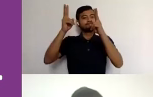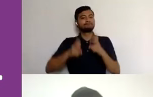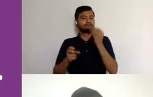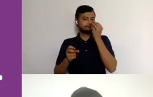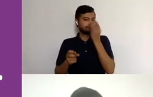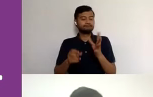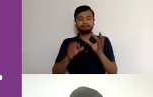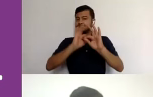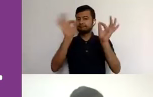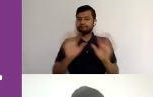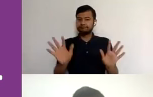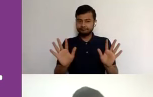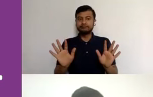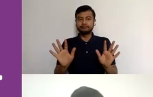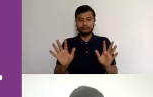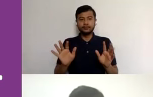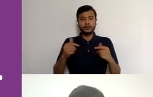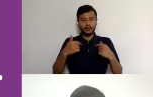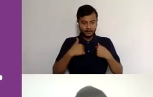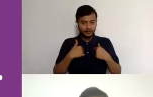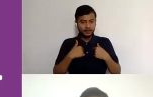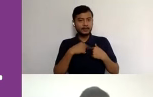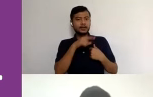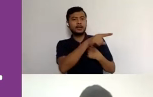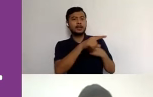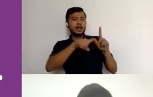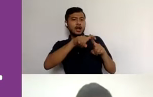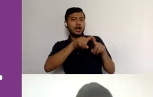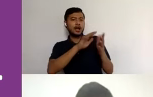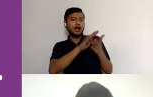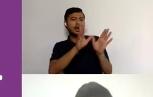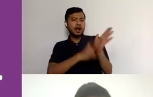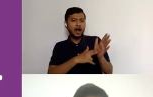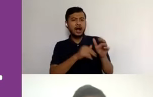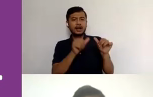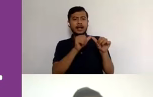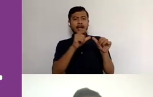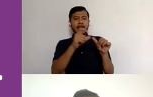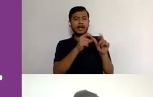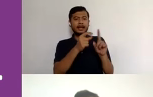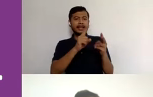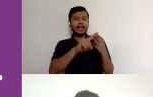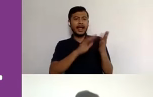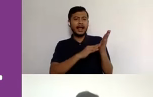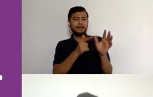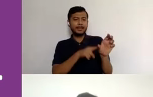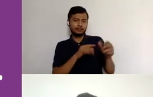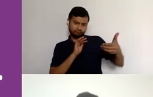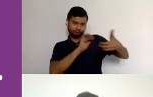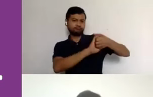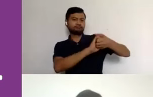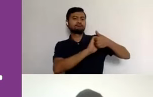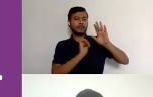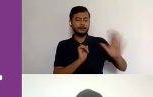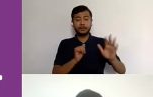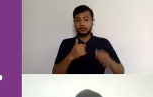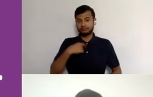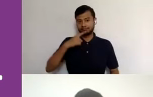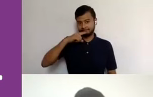partnered closely with Khan Academy. So I'm really proud of the work that not only organizations like